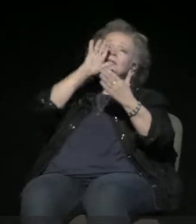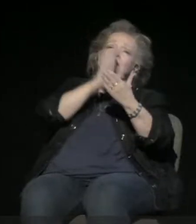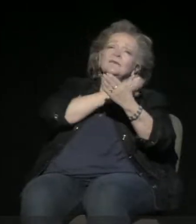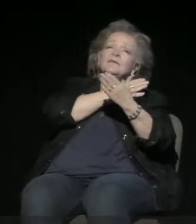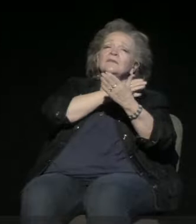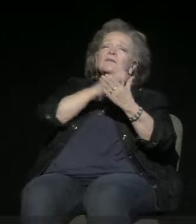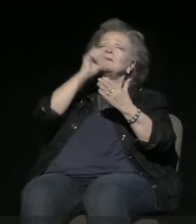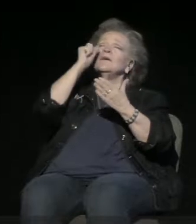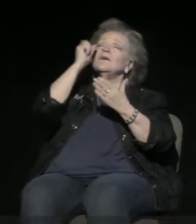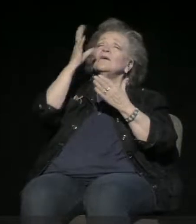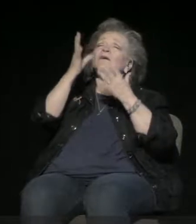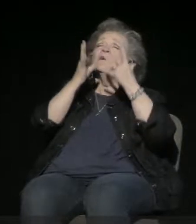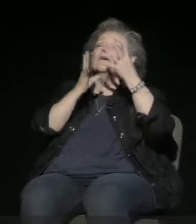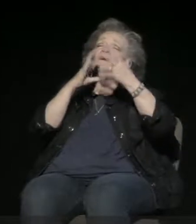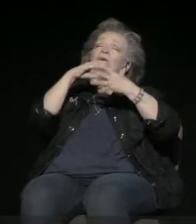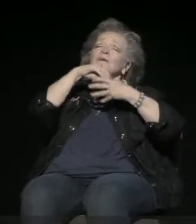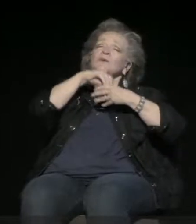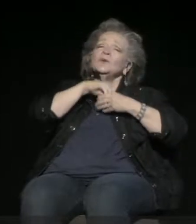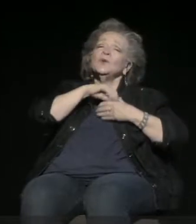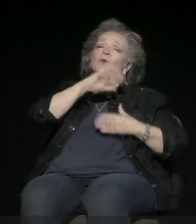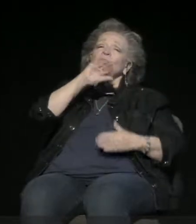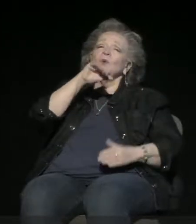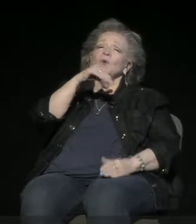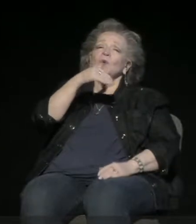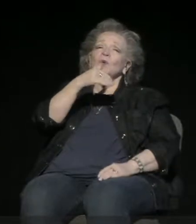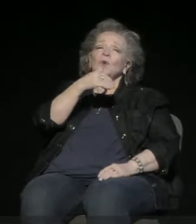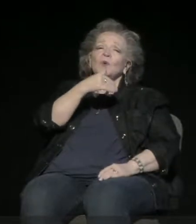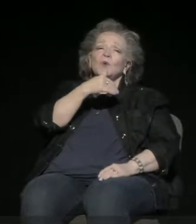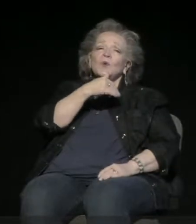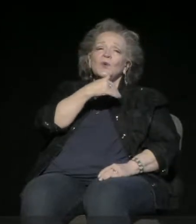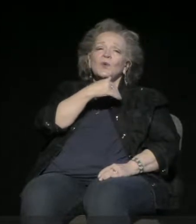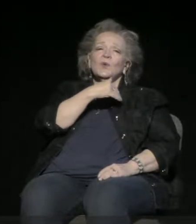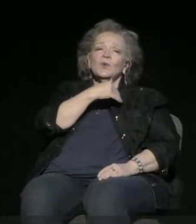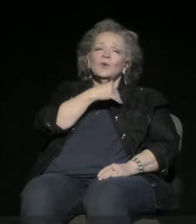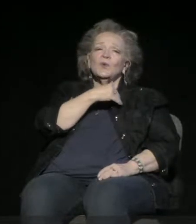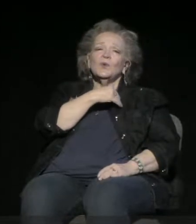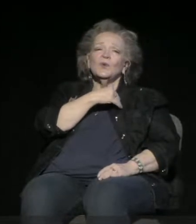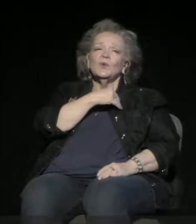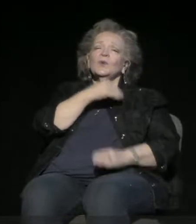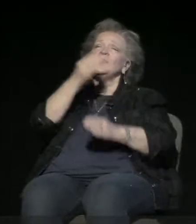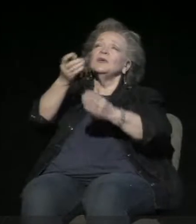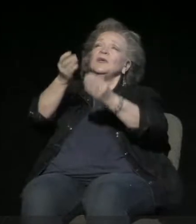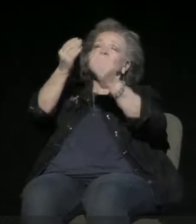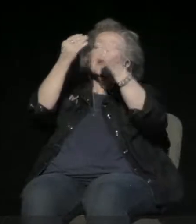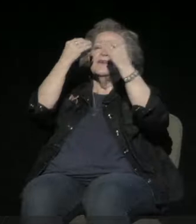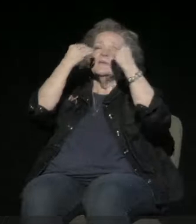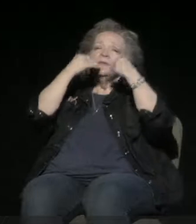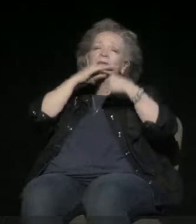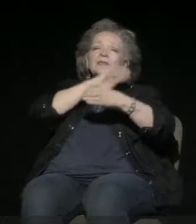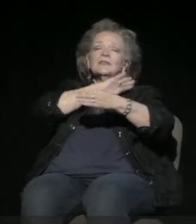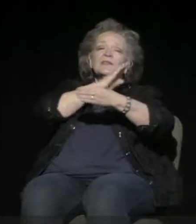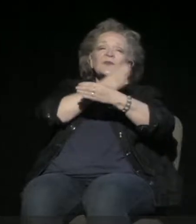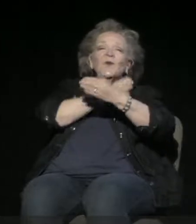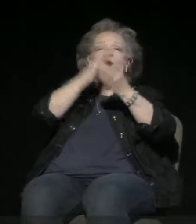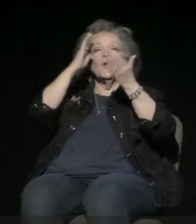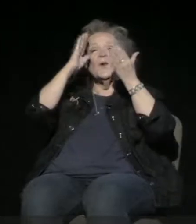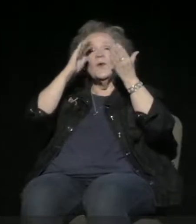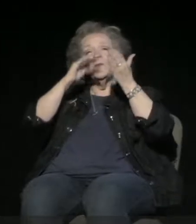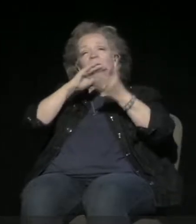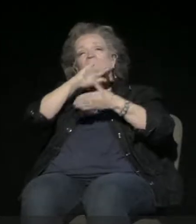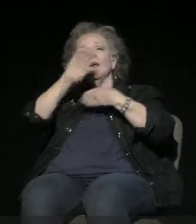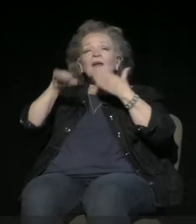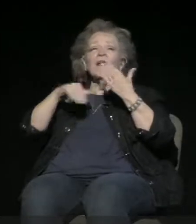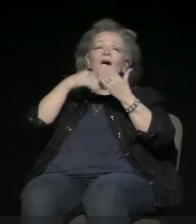are the passion of